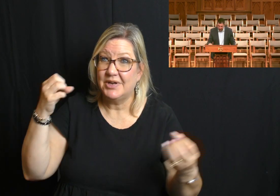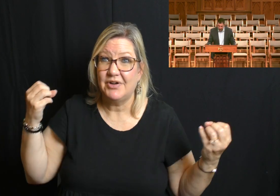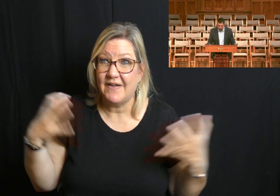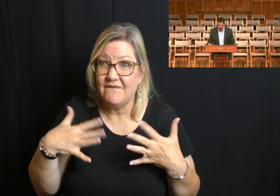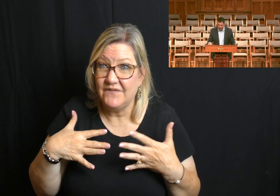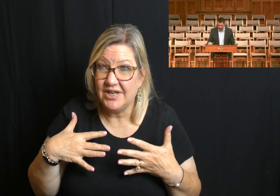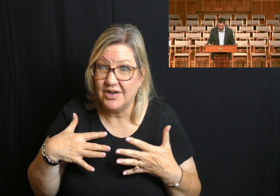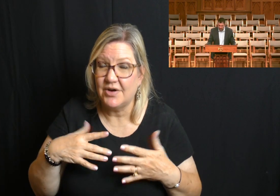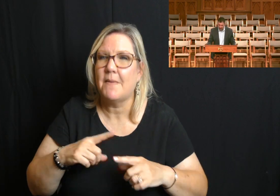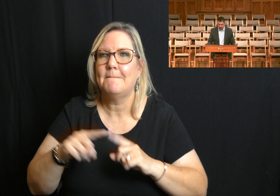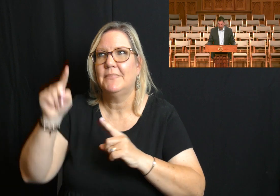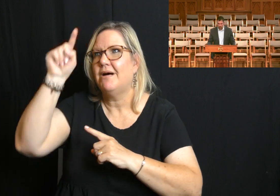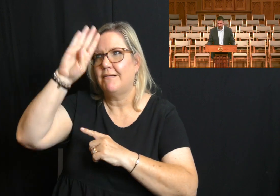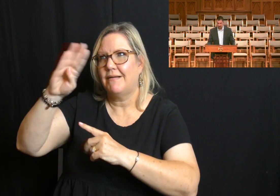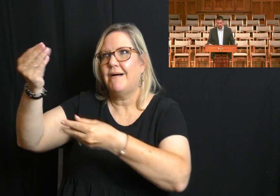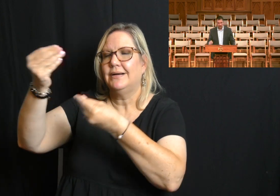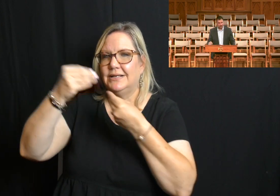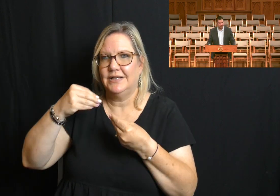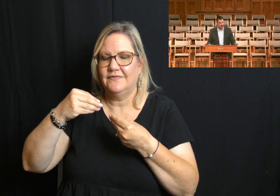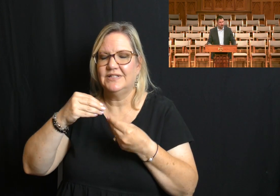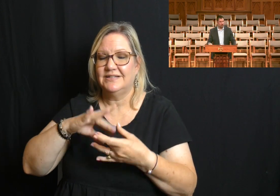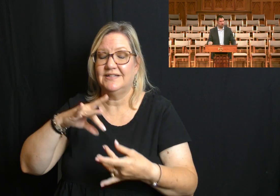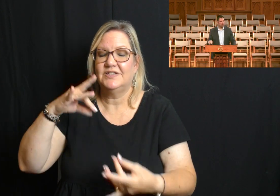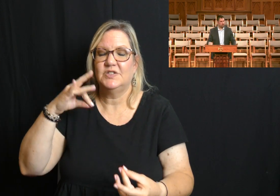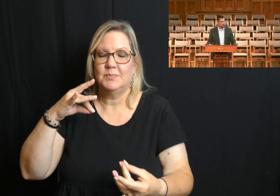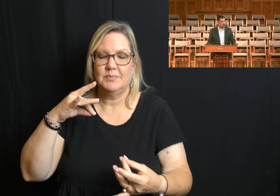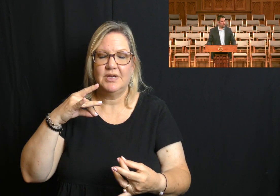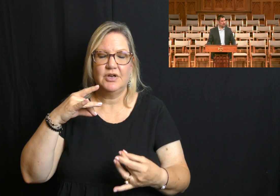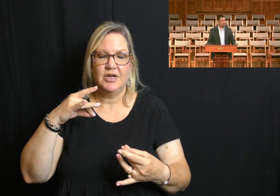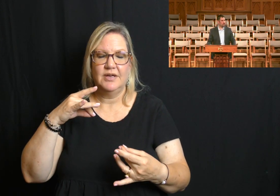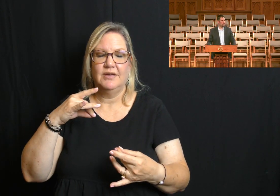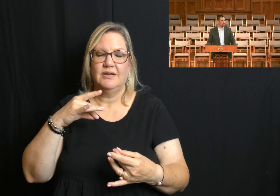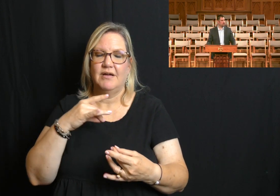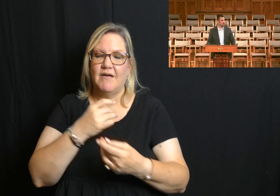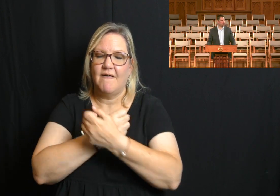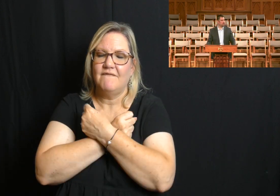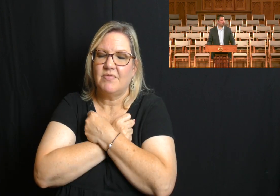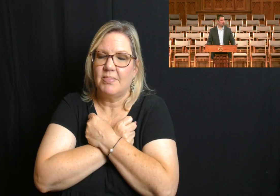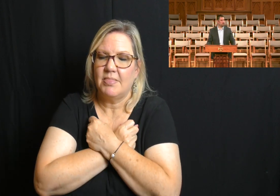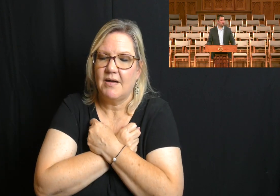of power and love and in sound mind.